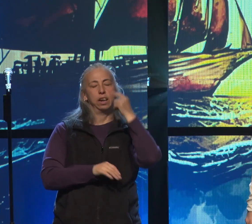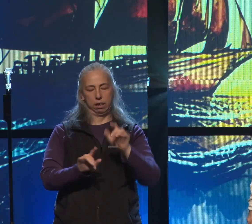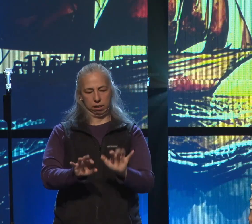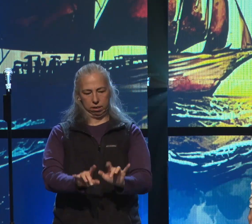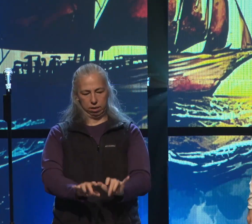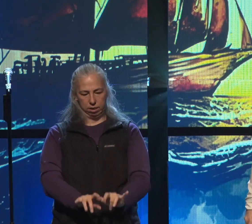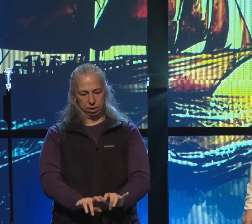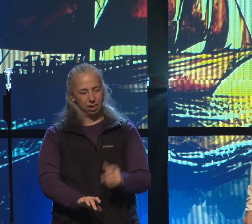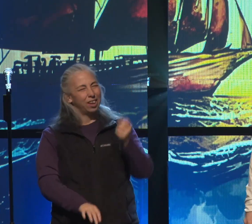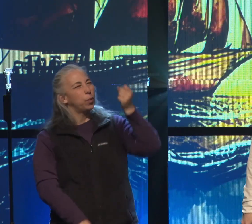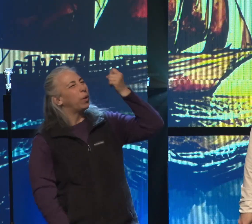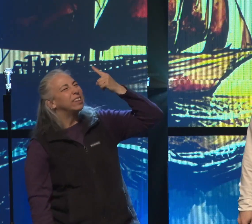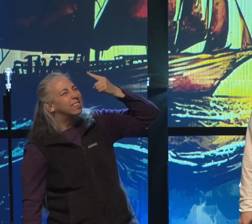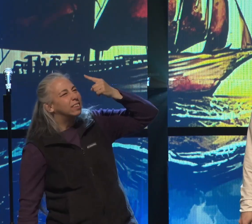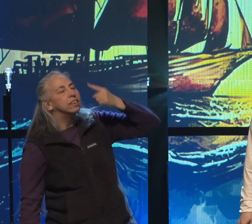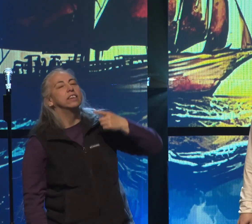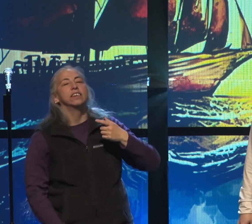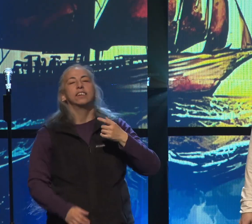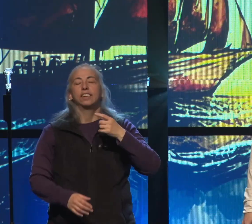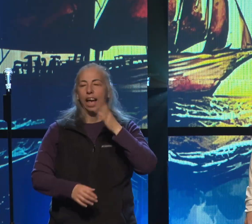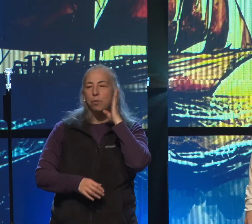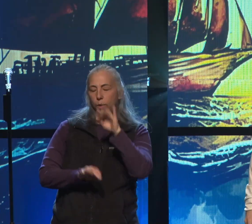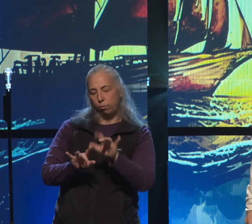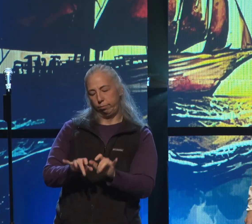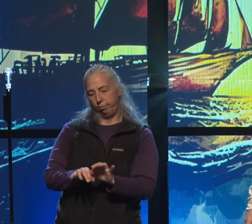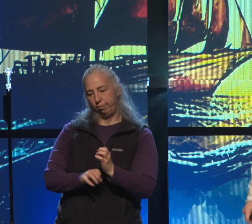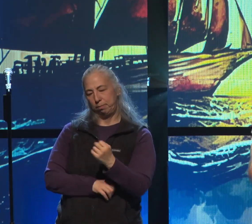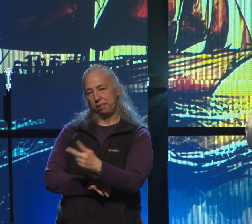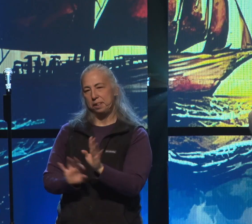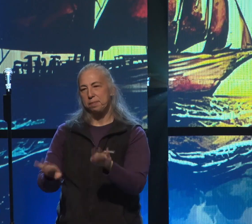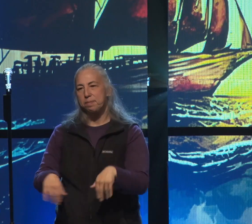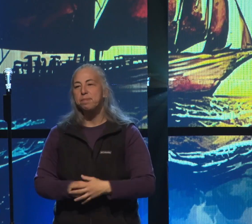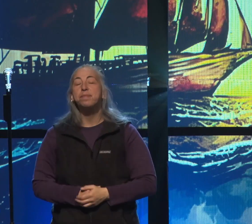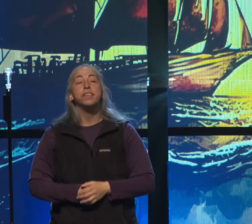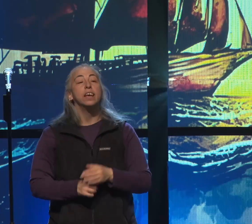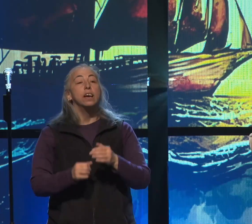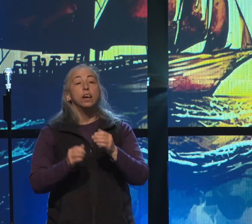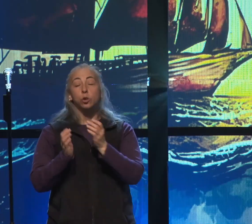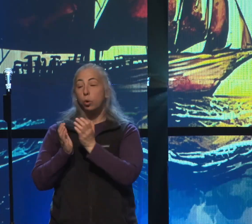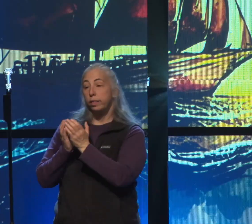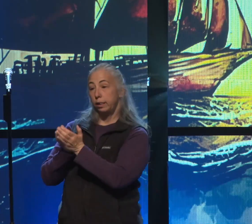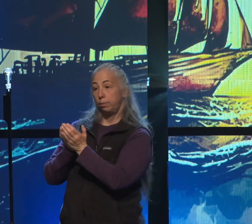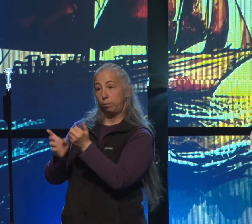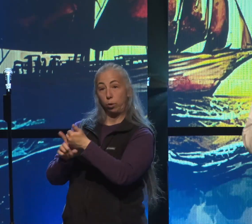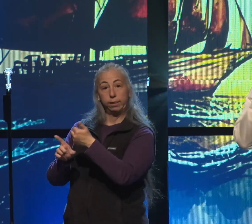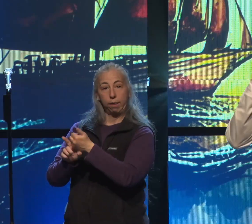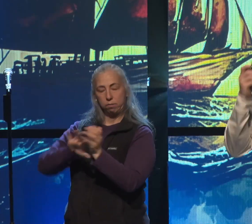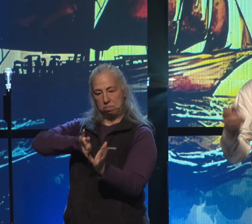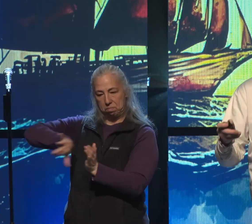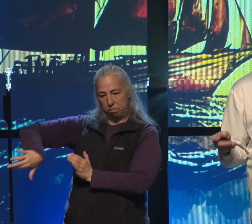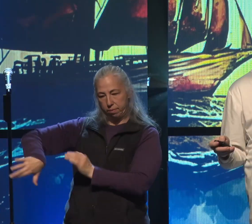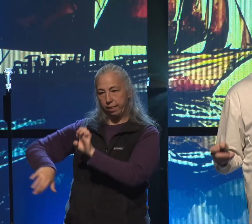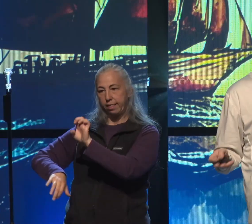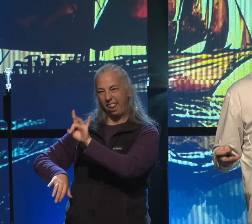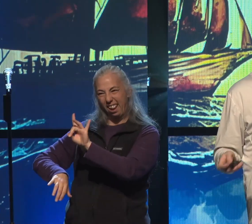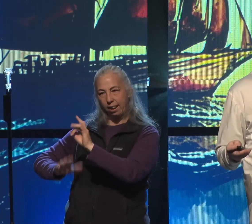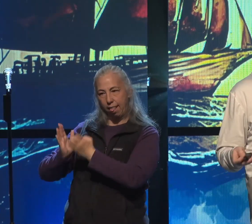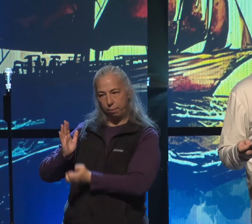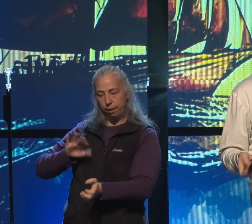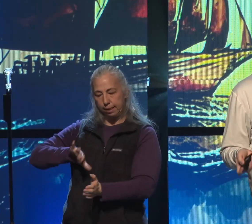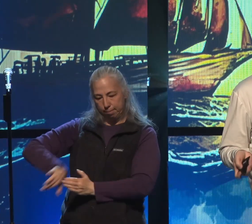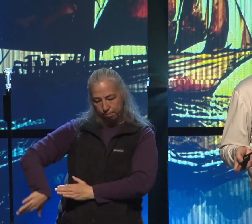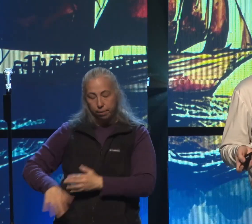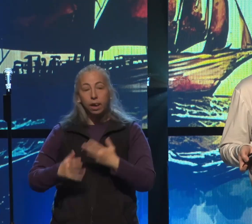made no sense," and then we'll get back to it, okay? Now, there's the sailboat itself, but then we also have the captain